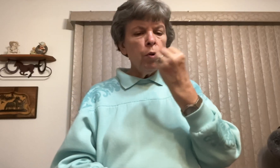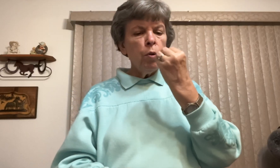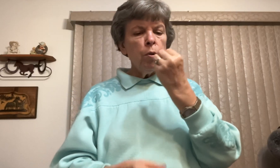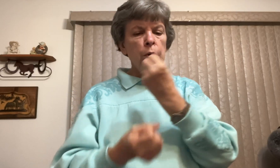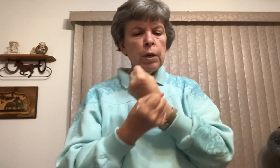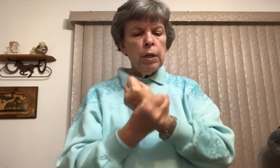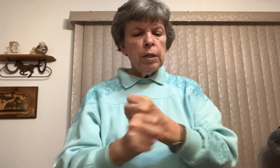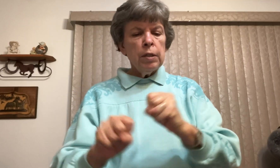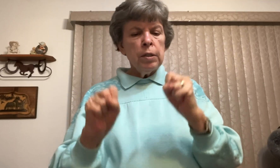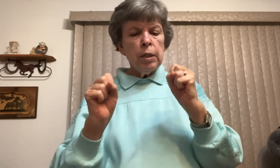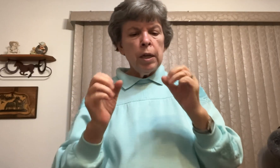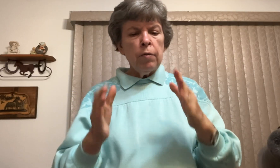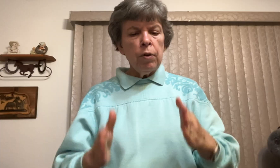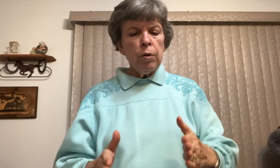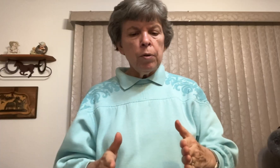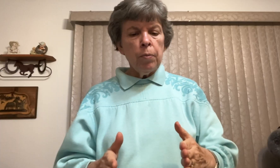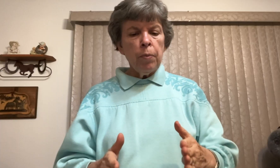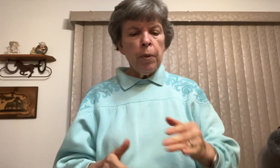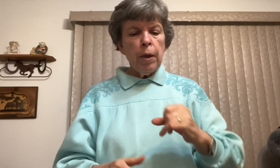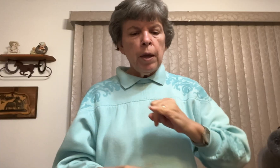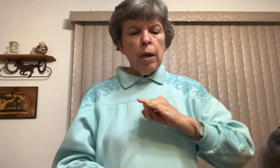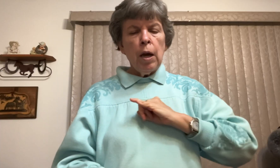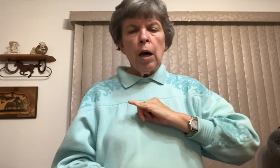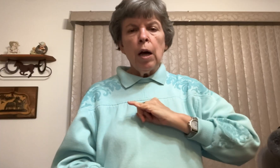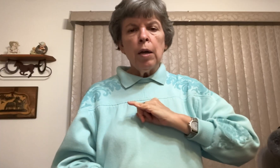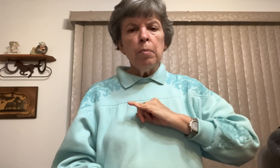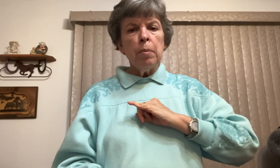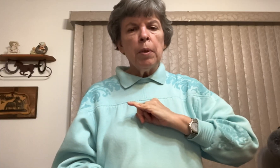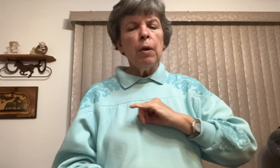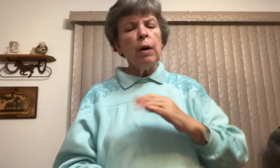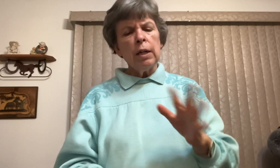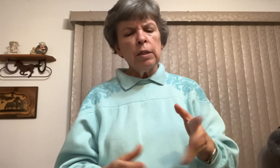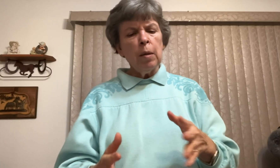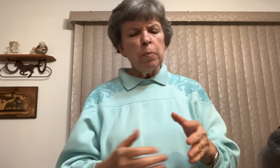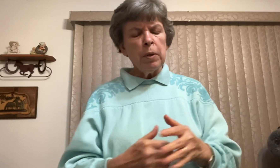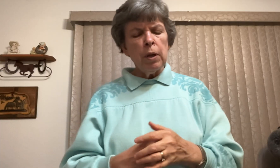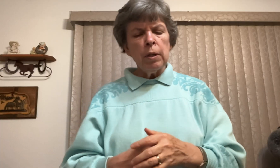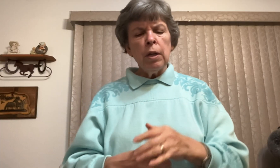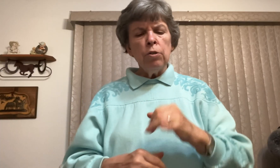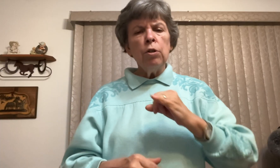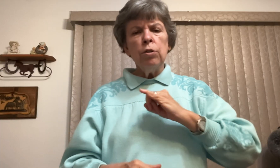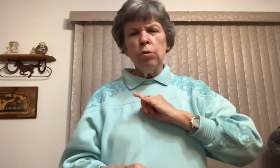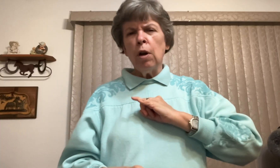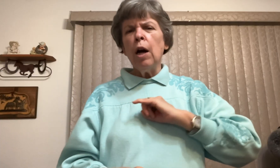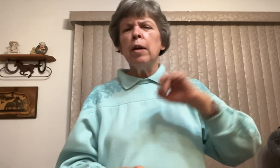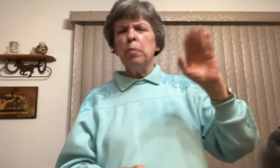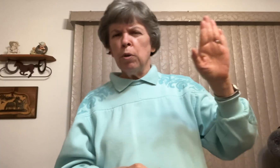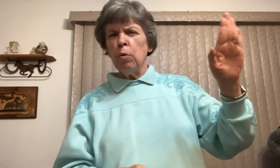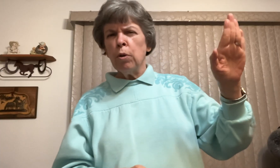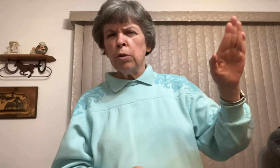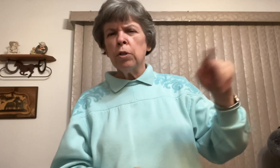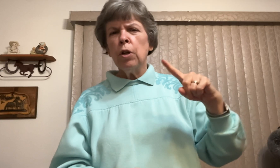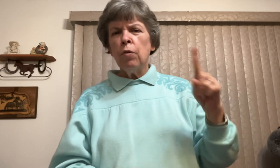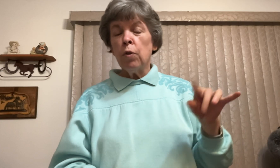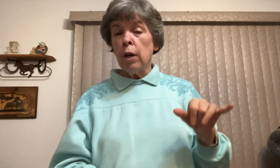Beautiful Savior, I'm not, you could do I'm yours